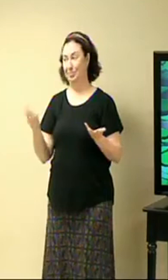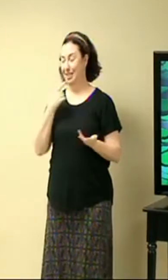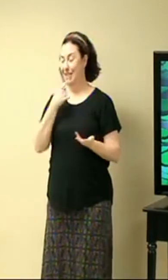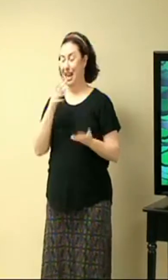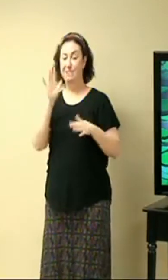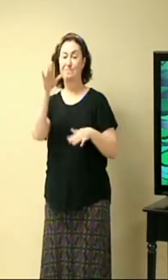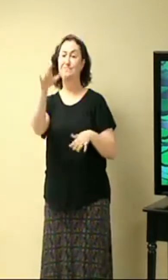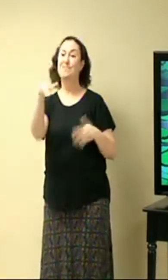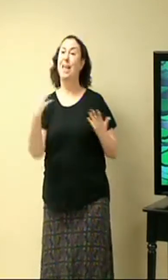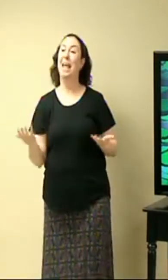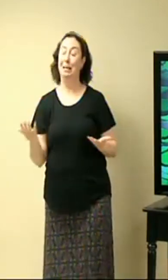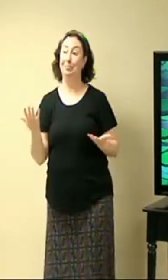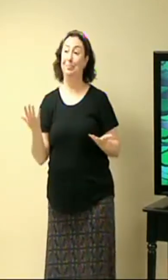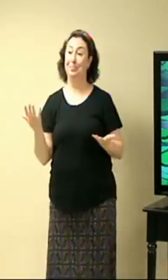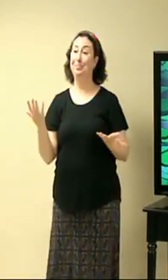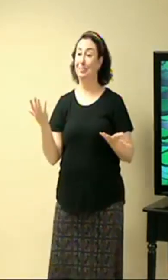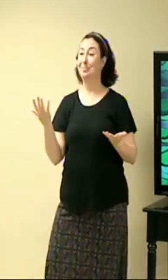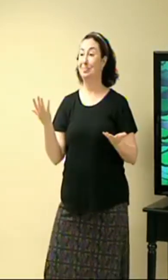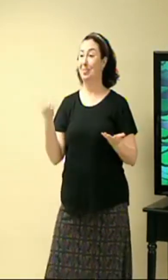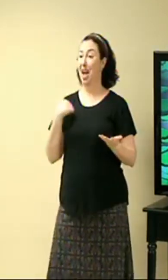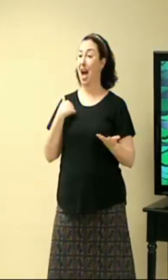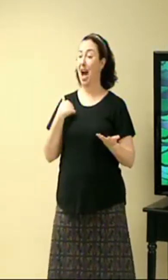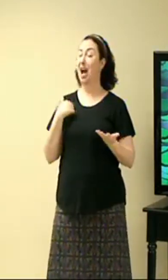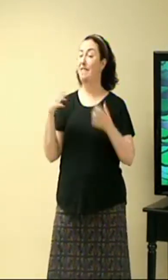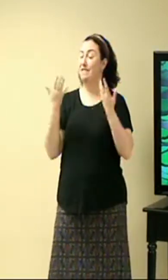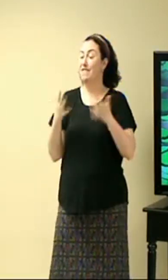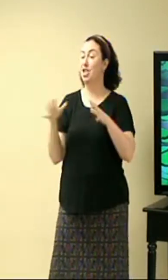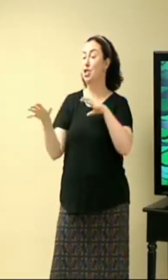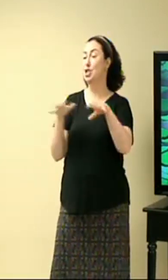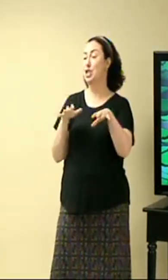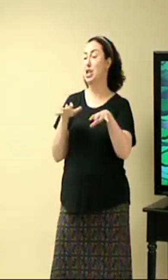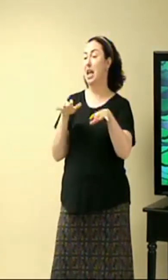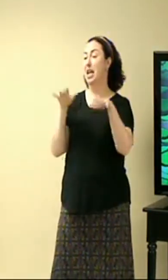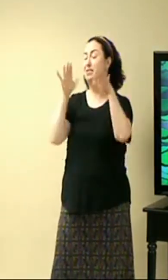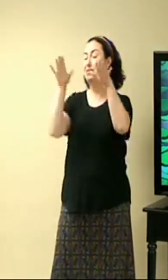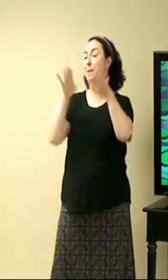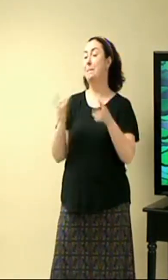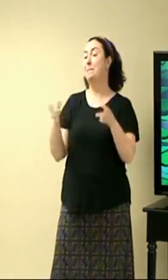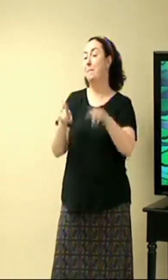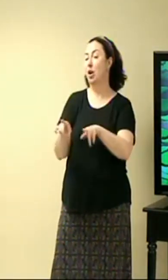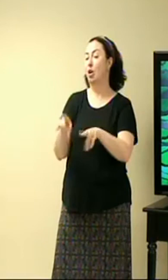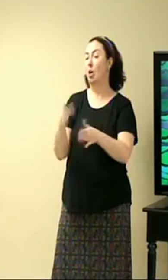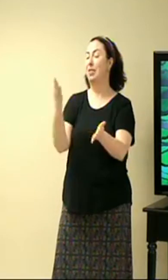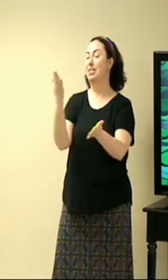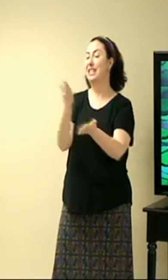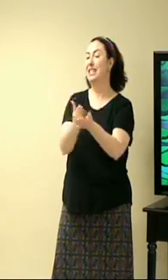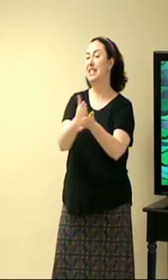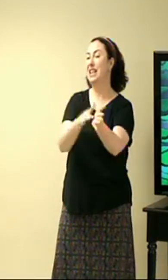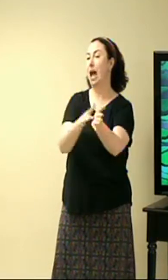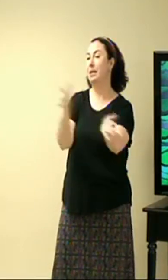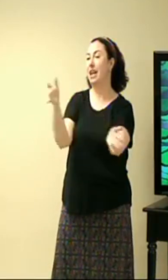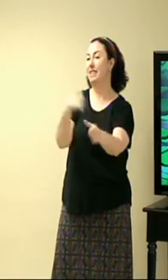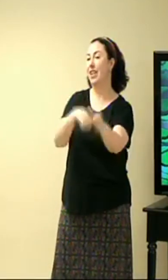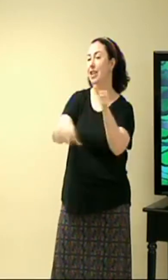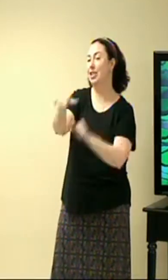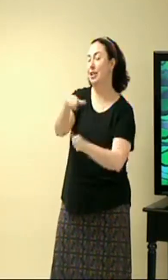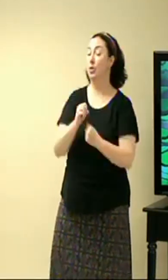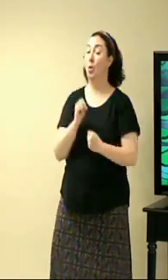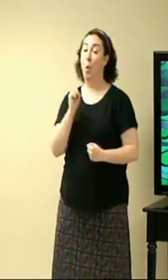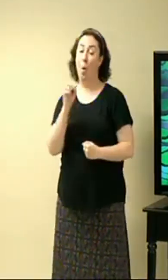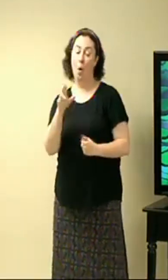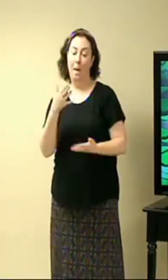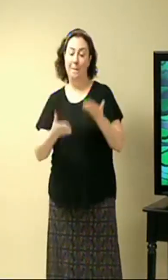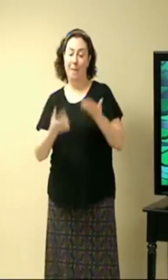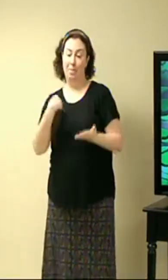miracle. Stop ripping each other off. Or maybe hippie Jesus should preach a sermon about love, how we should love one another,